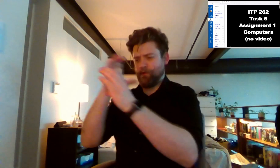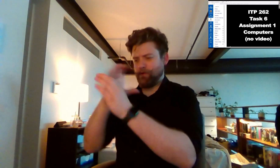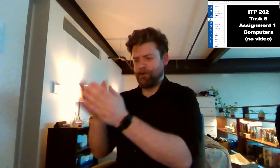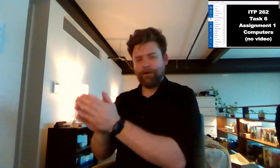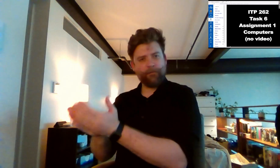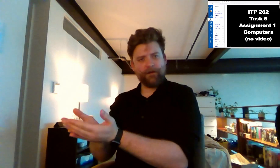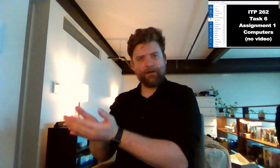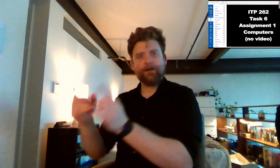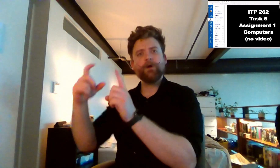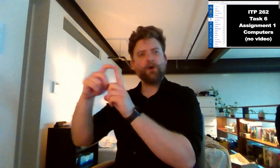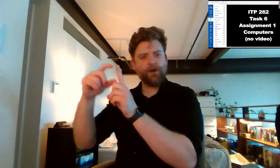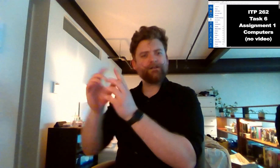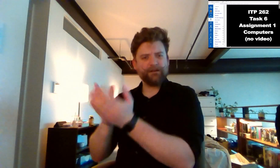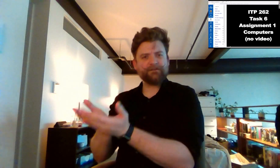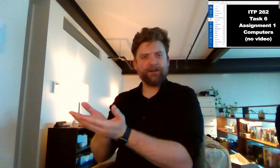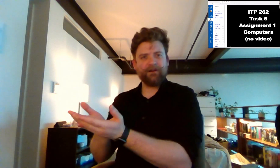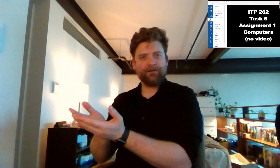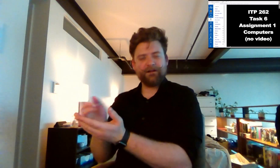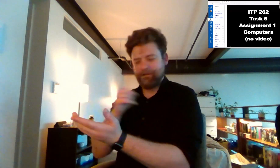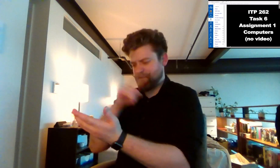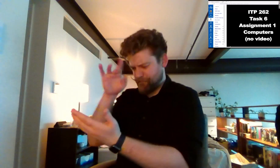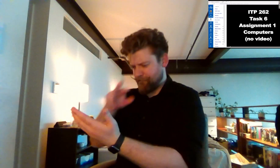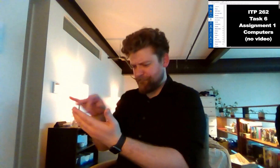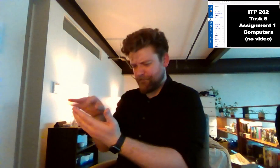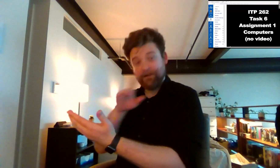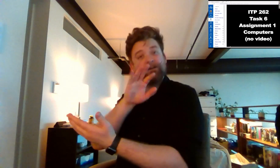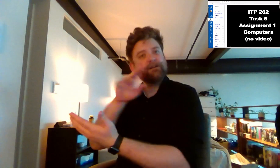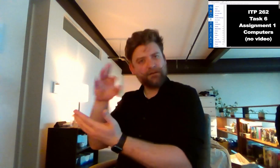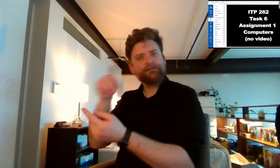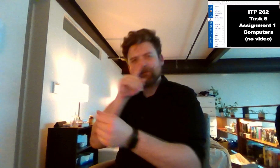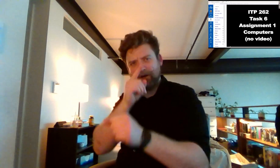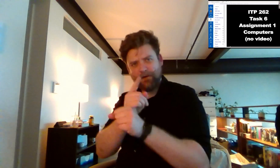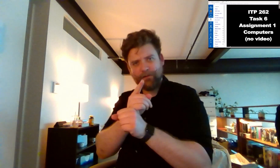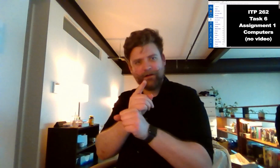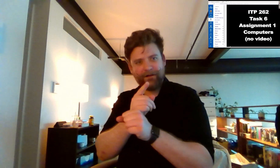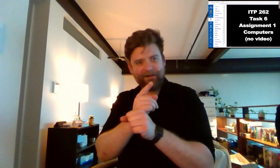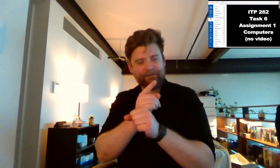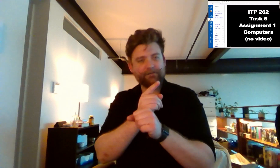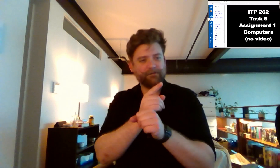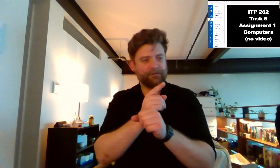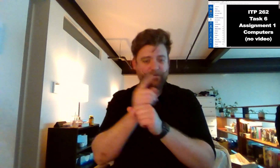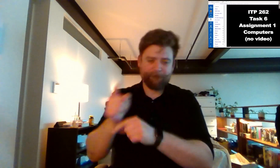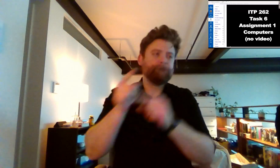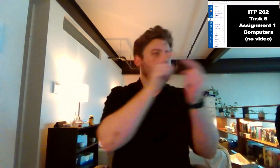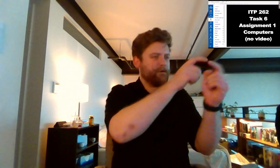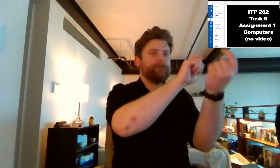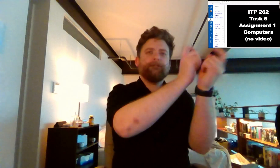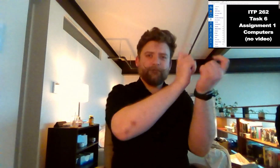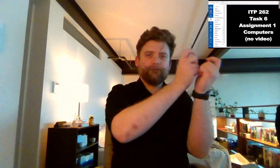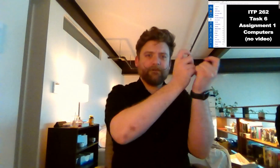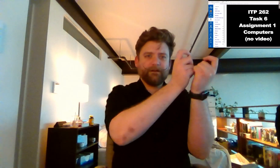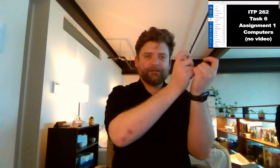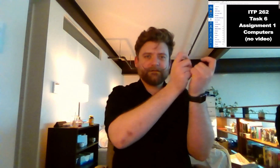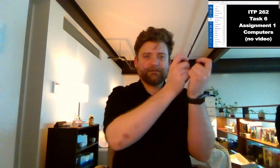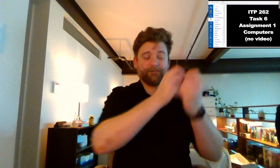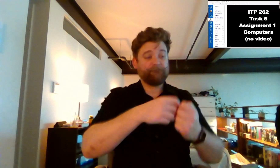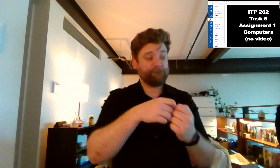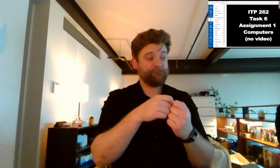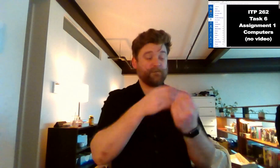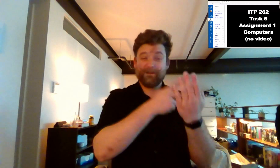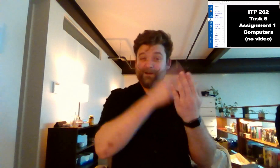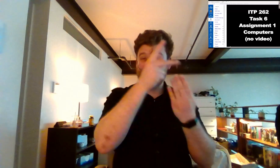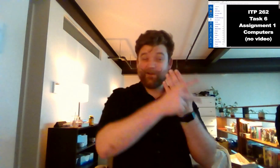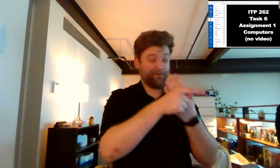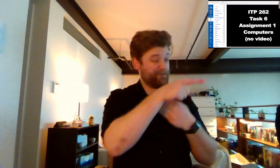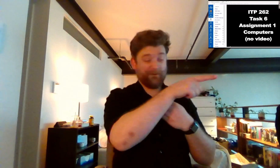Like if you're spelling H-E, in the program itself, it knows how to spell that. But when